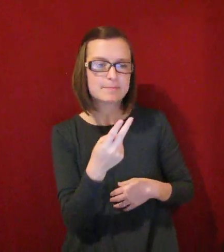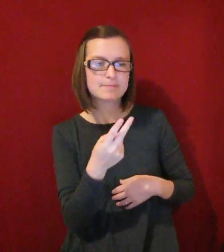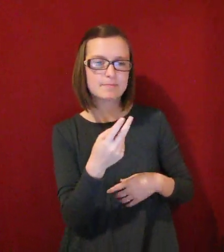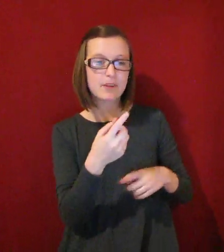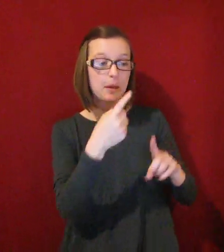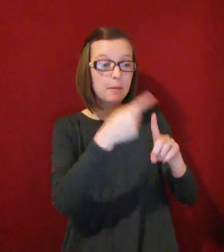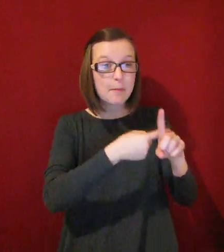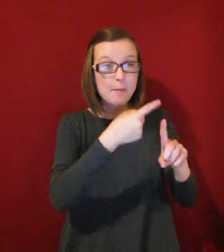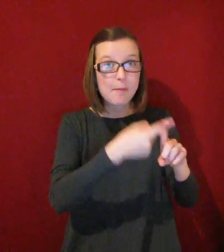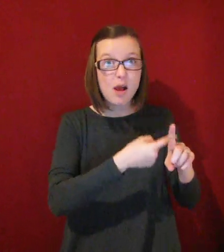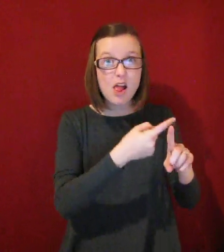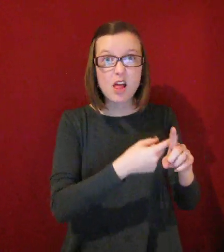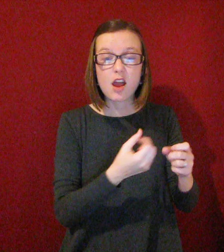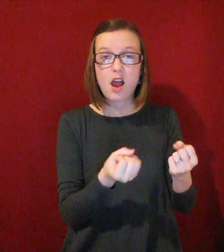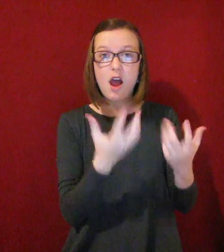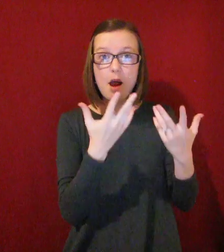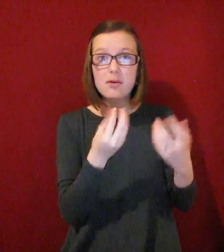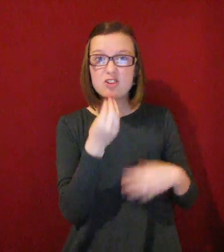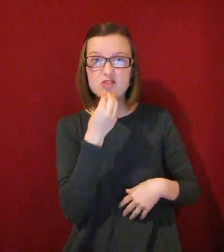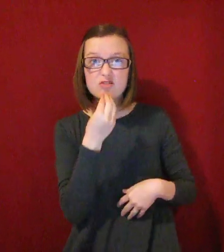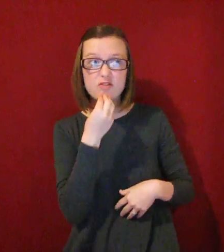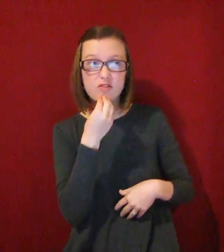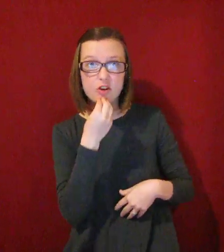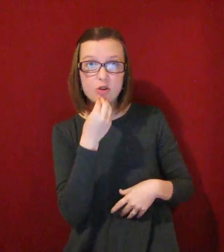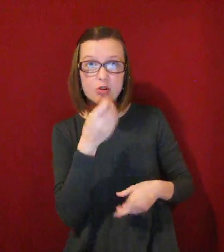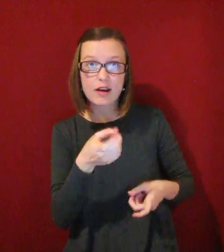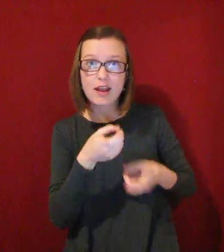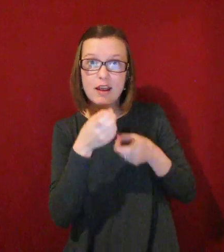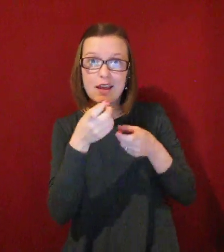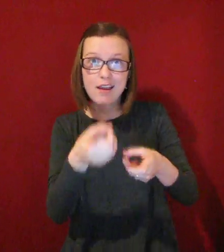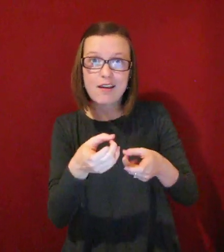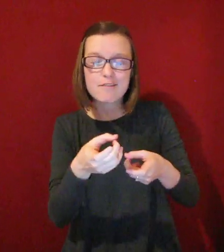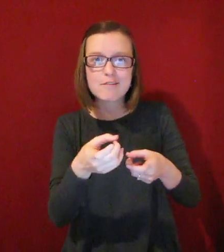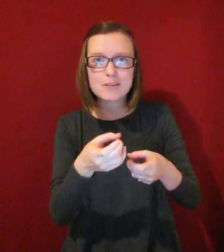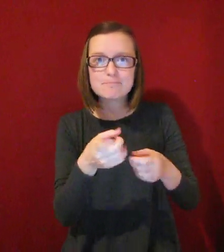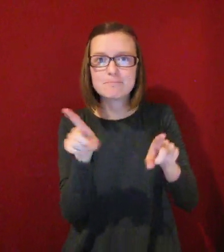basis and how long the duration of that as well.